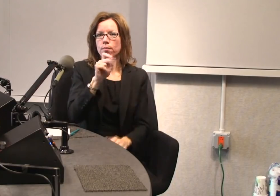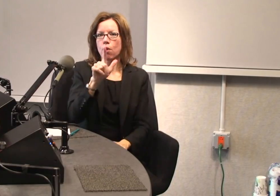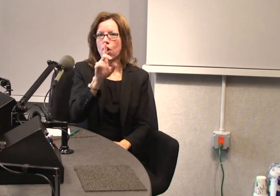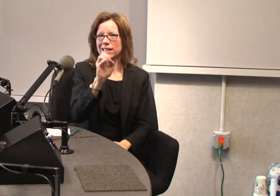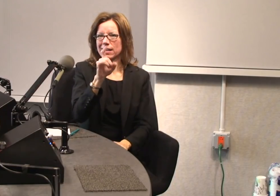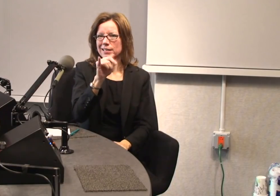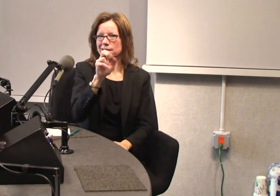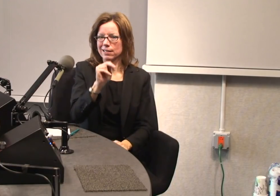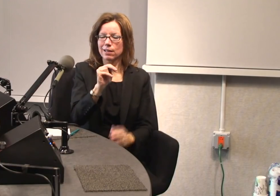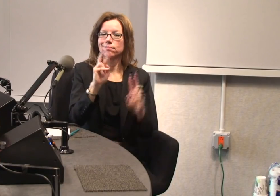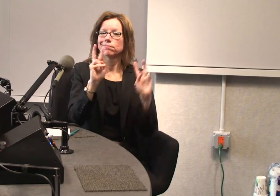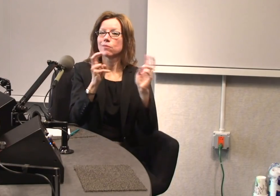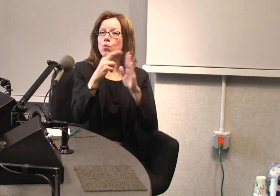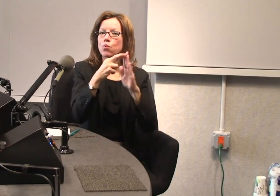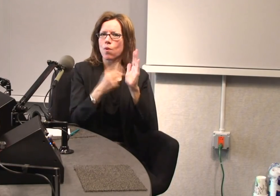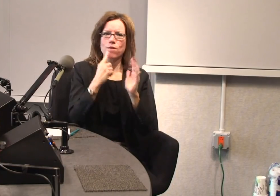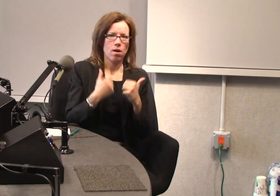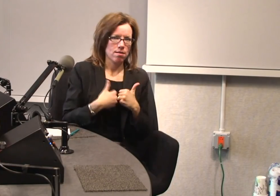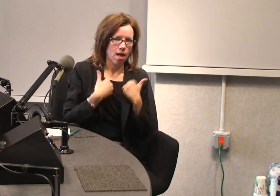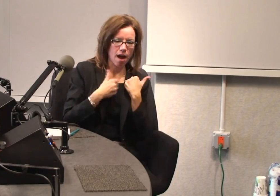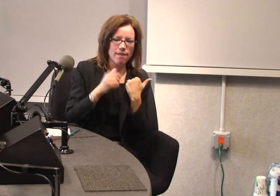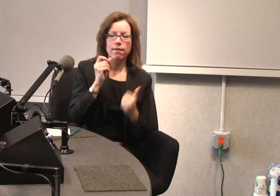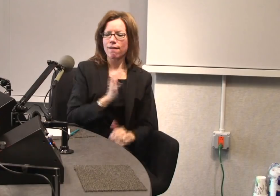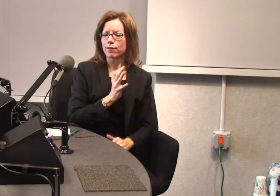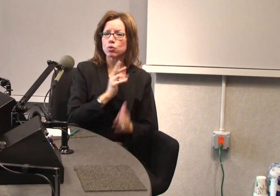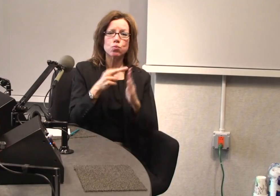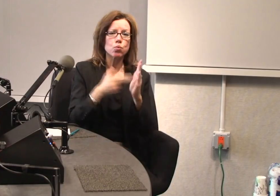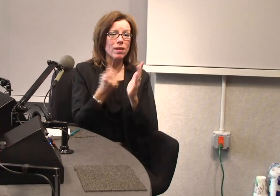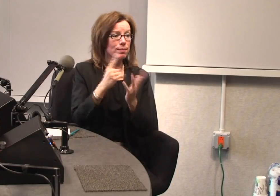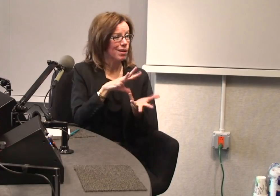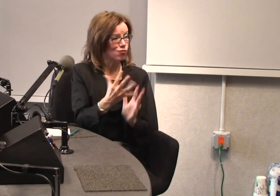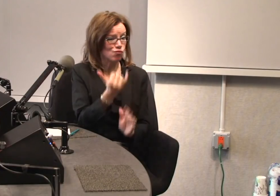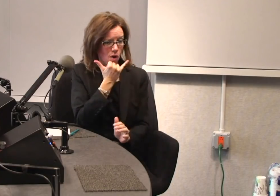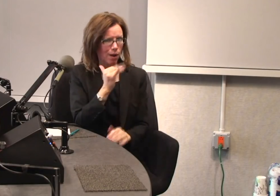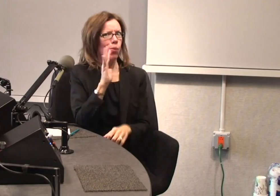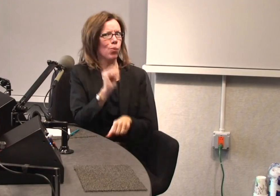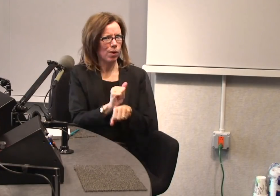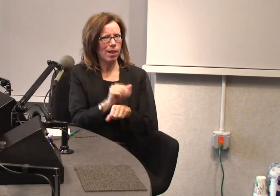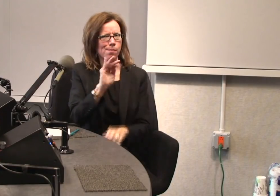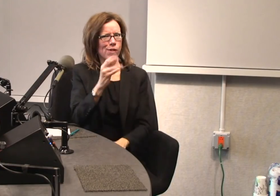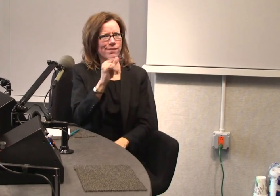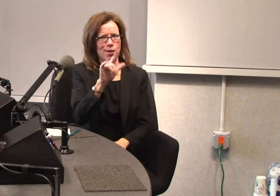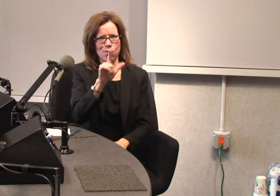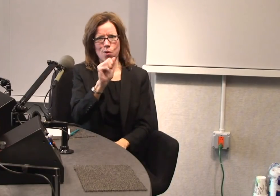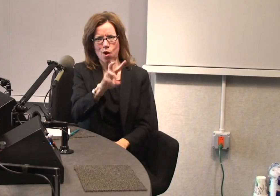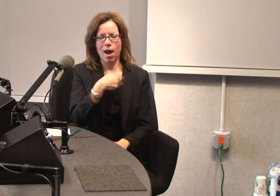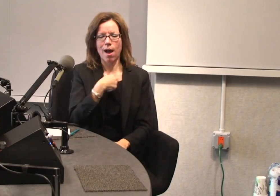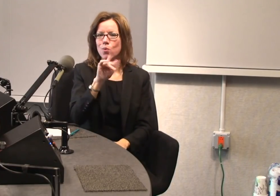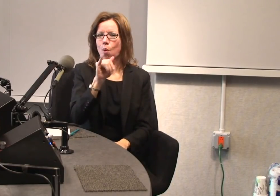The official rules, like Murphy's Law, if something can go wrong, it will. I'm Kojo Namli. I'm